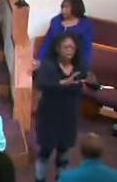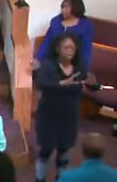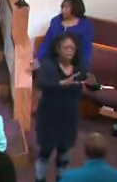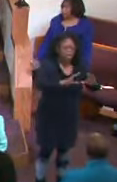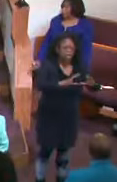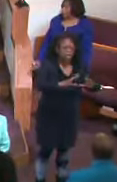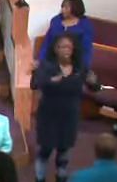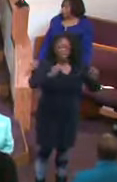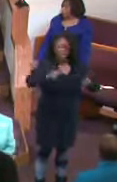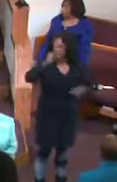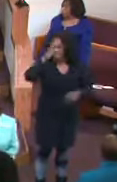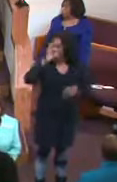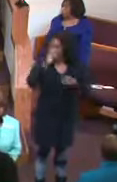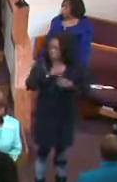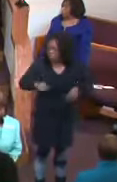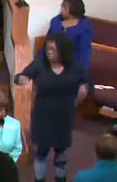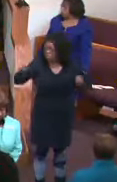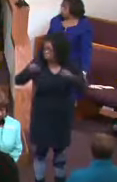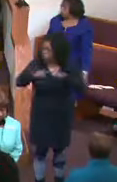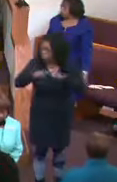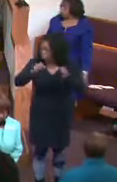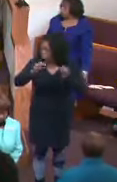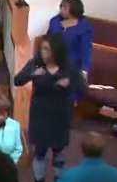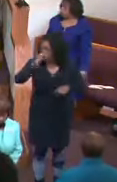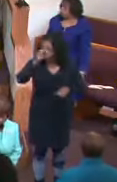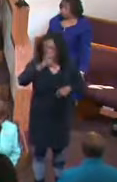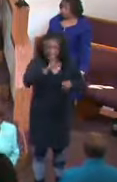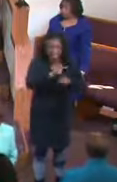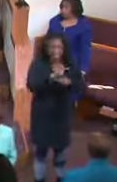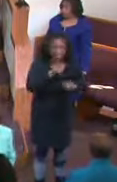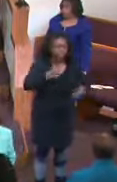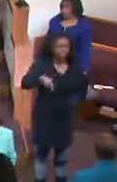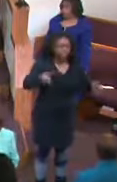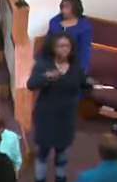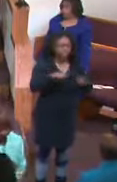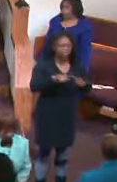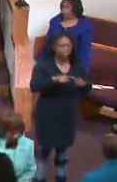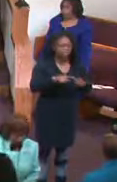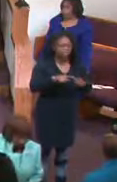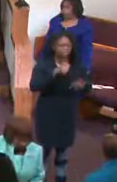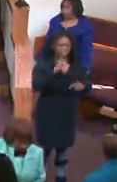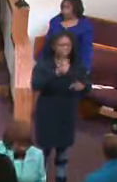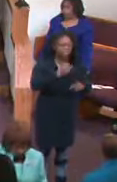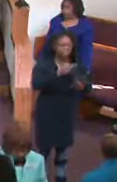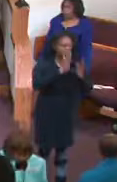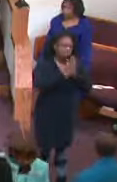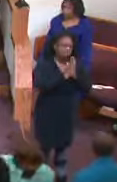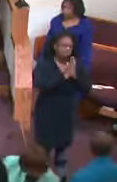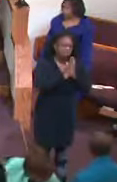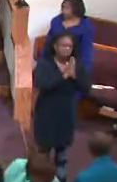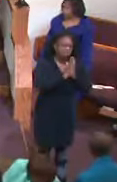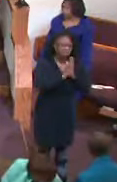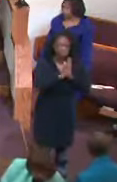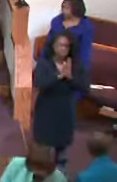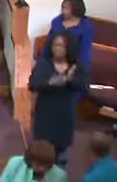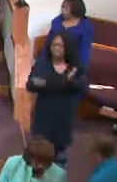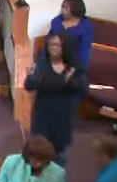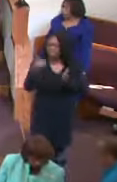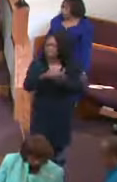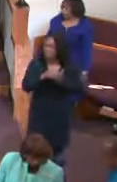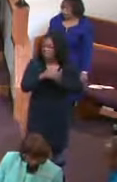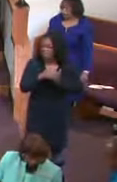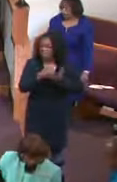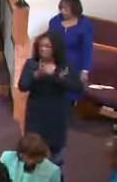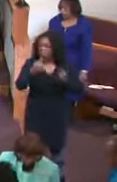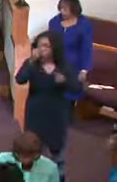May God bless you, and may God keep you, is our prayer. Again, we